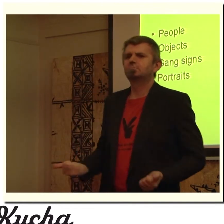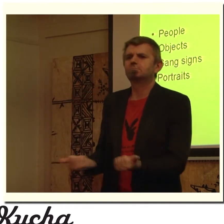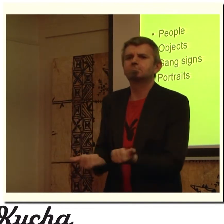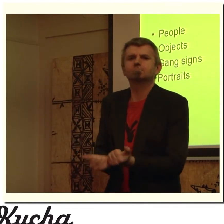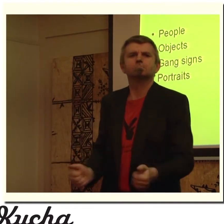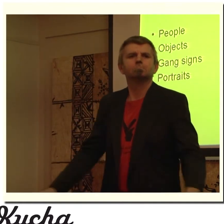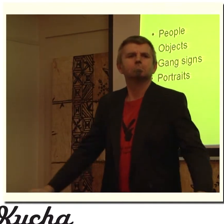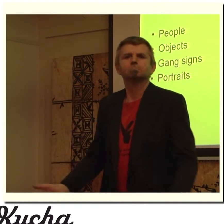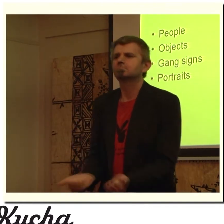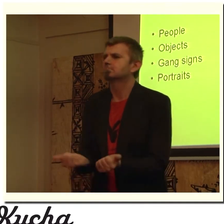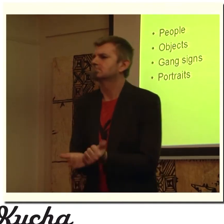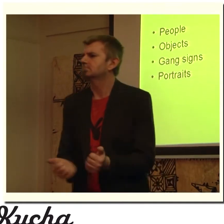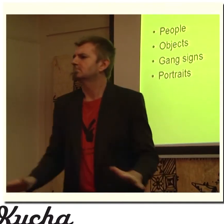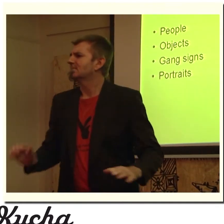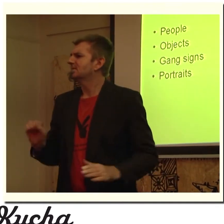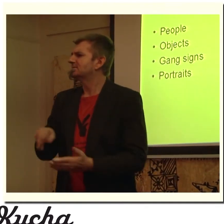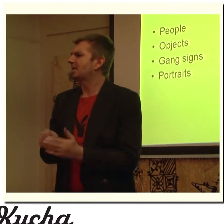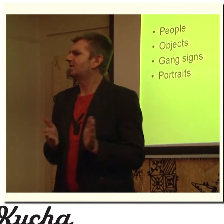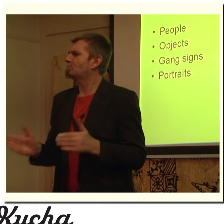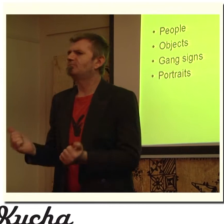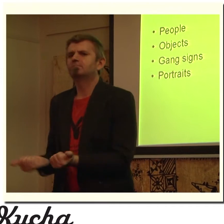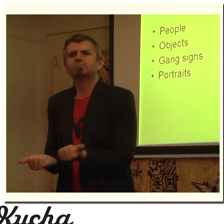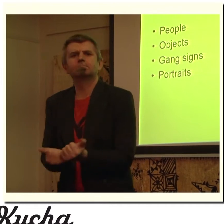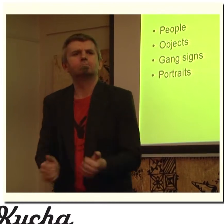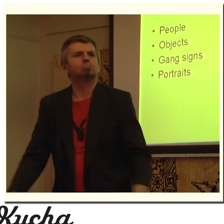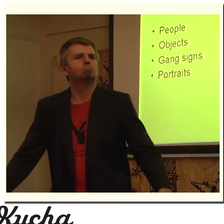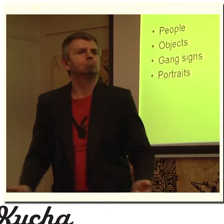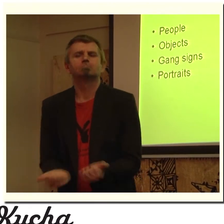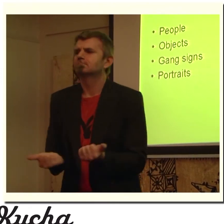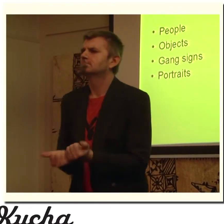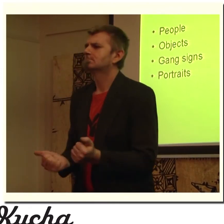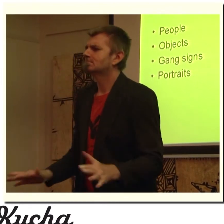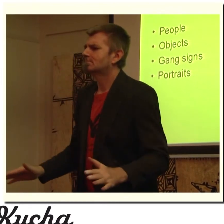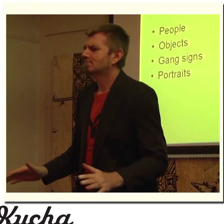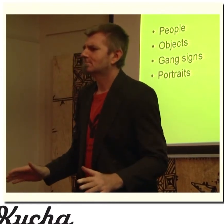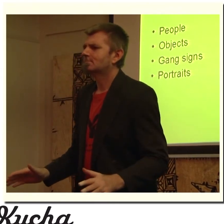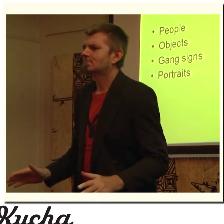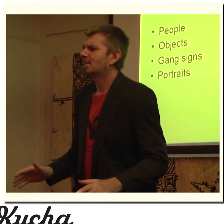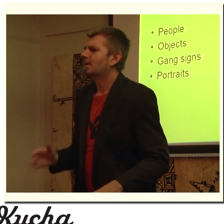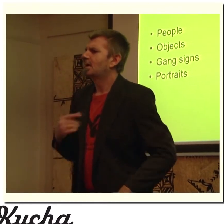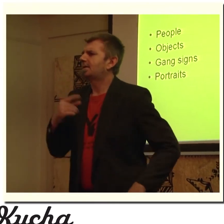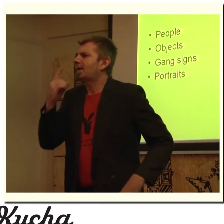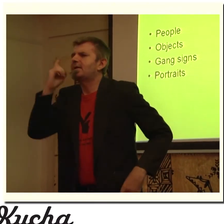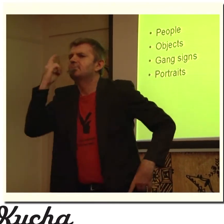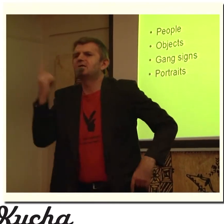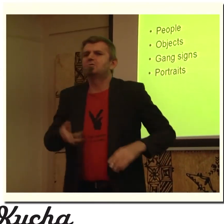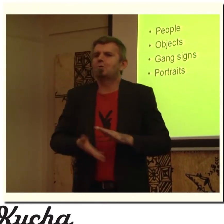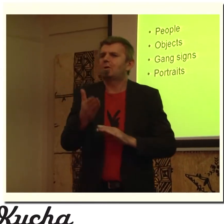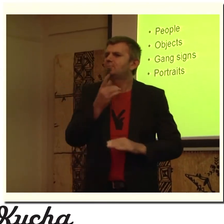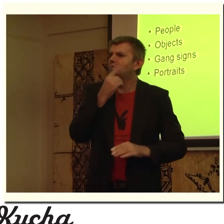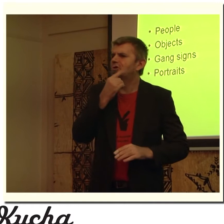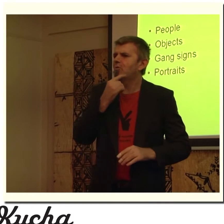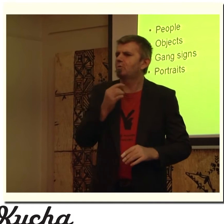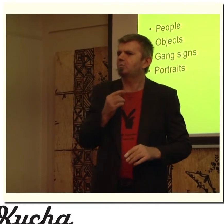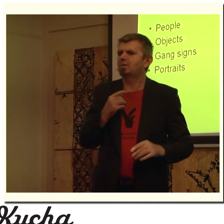You know, you've seen the ad for him doing his dance moves like this, right? Dance moves, yep. I